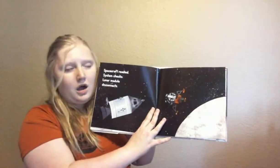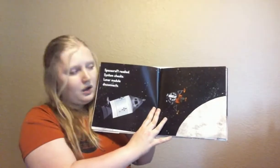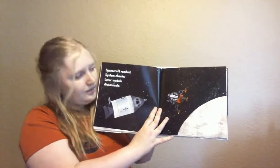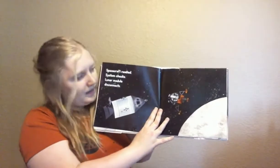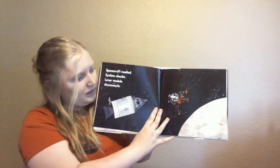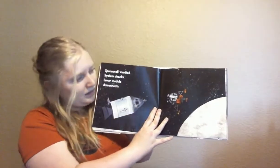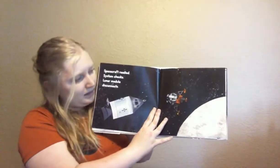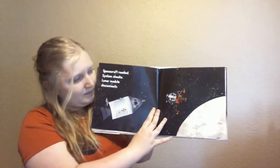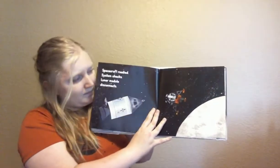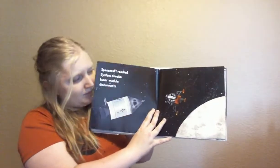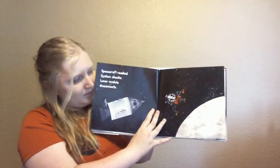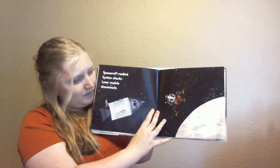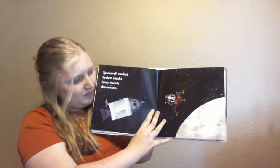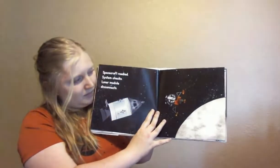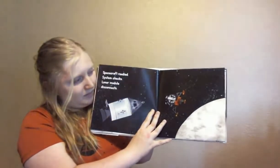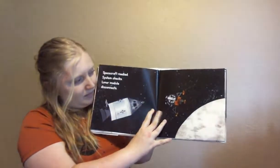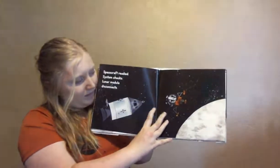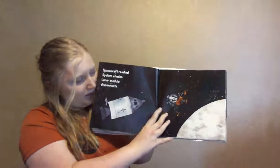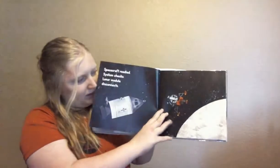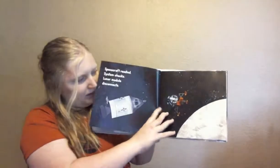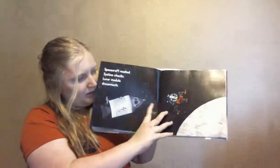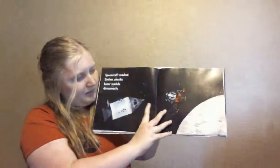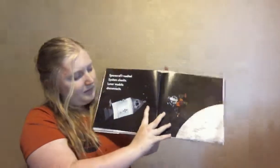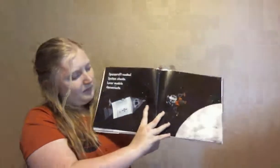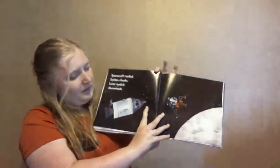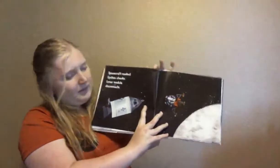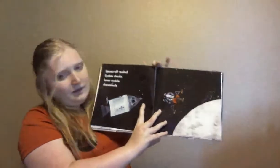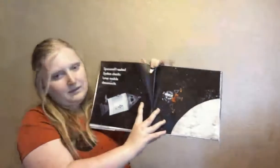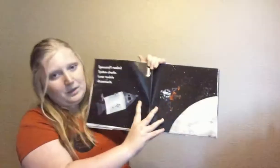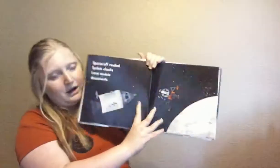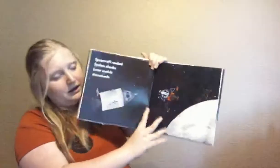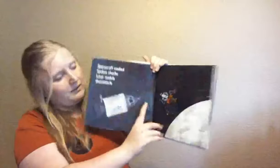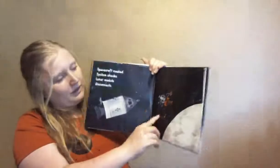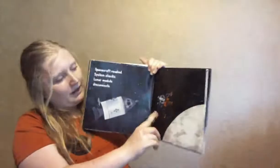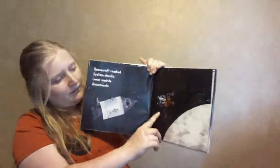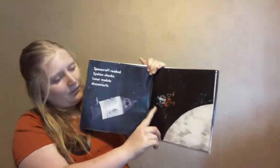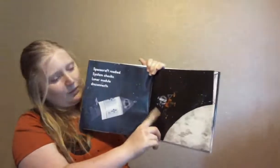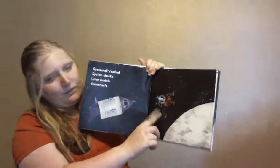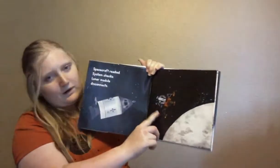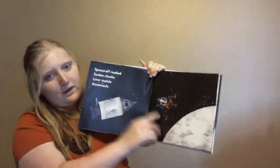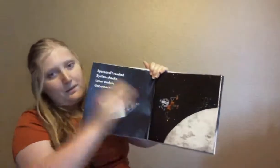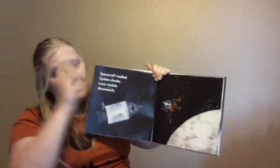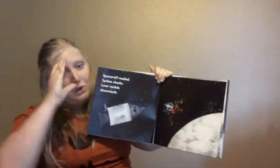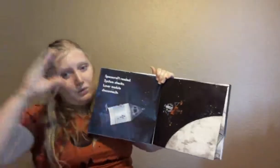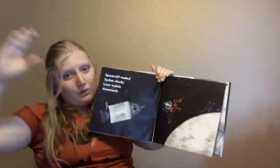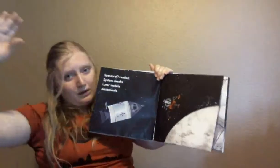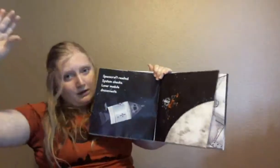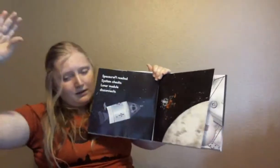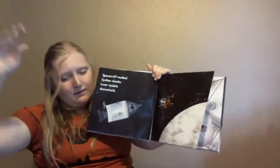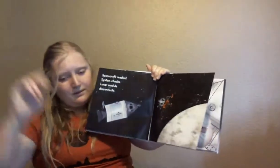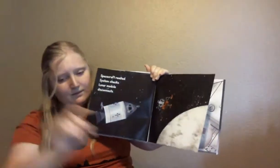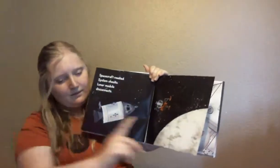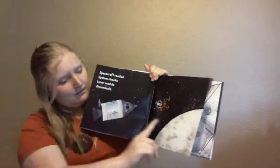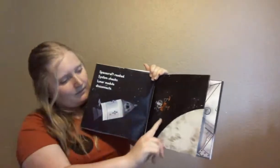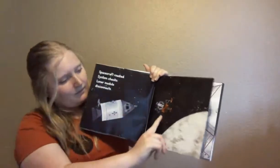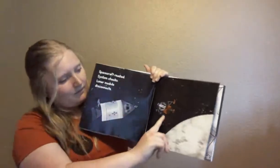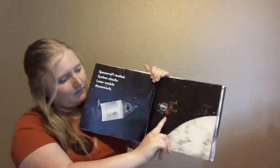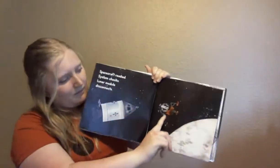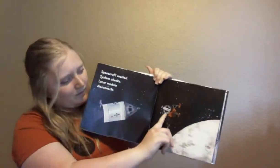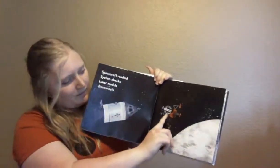Oh my goodness. Look. This part is going out over to the moon. This